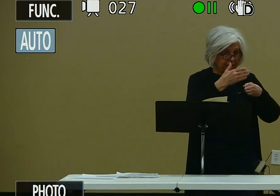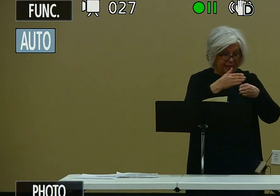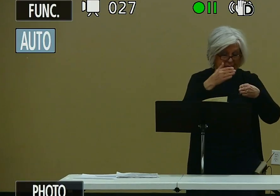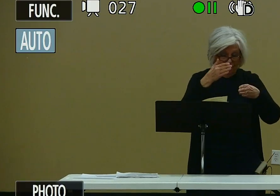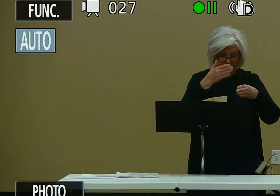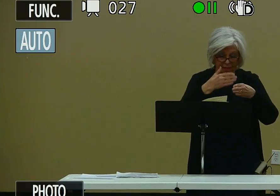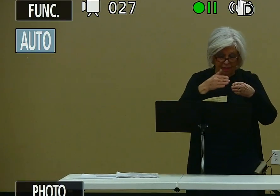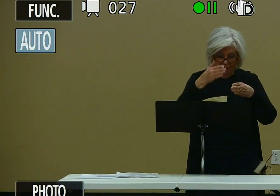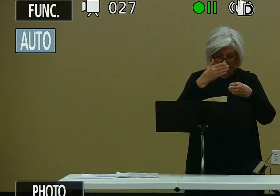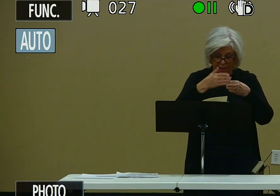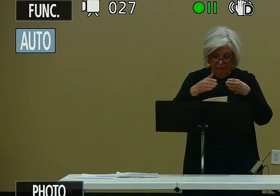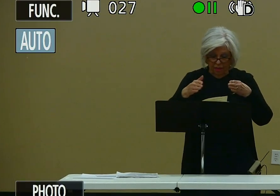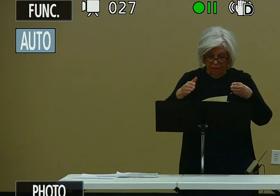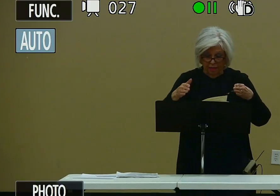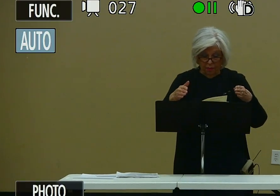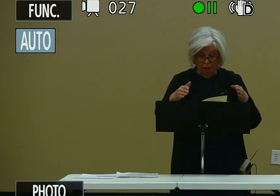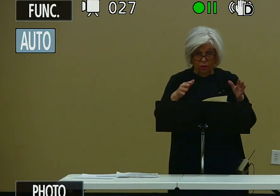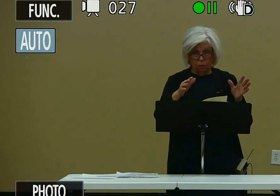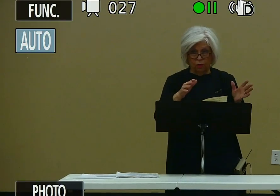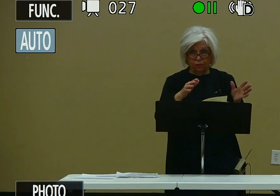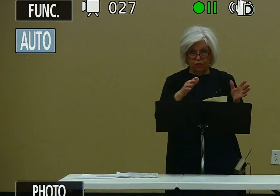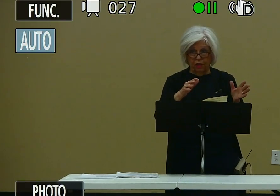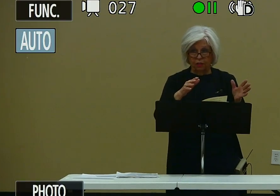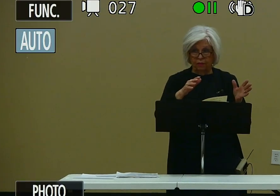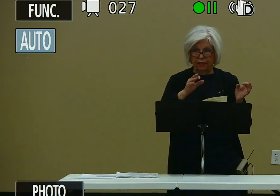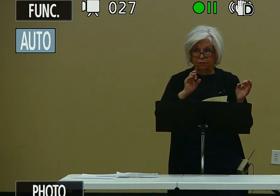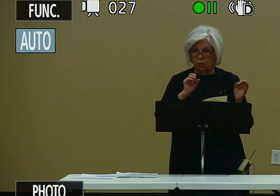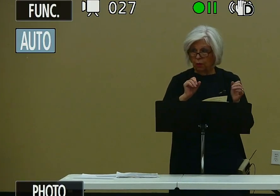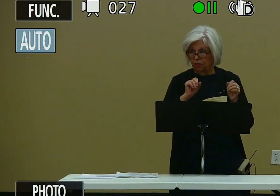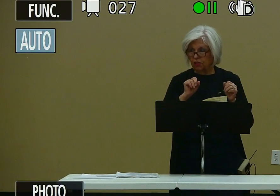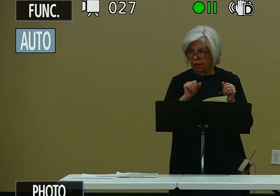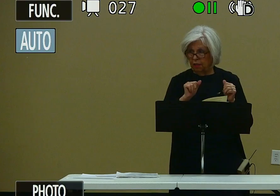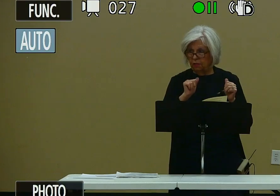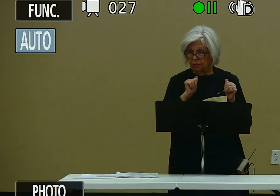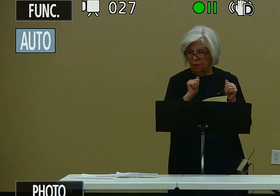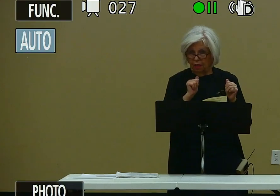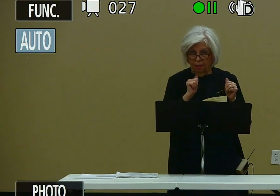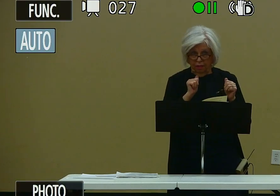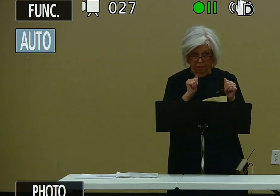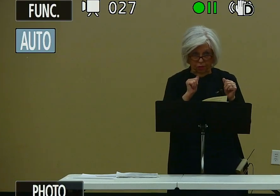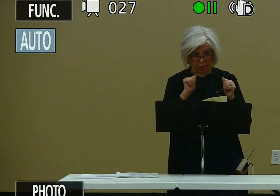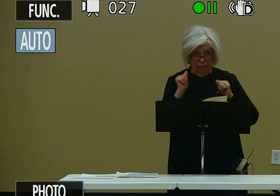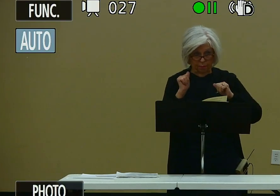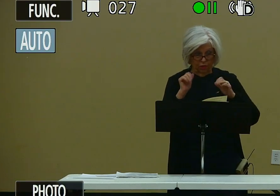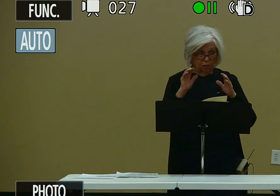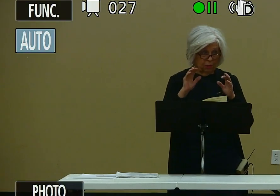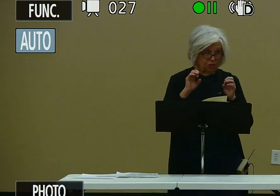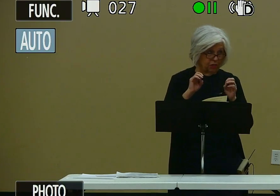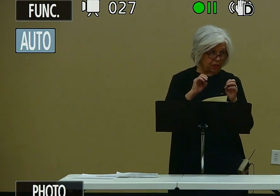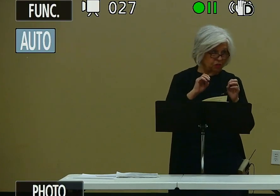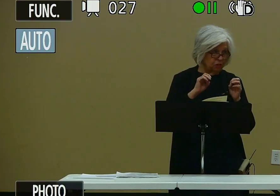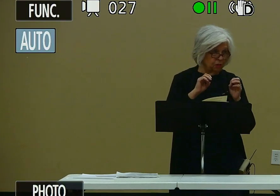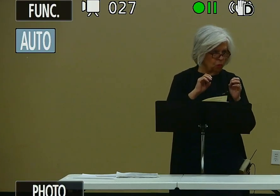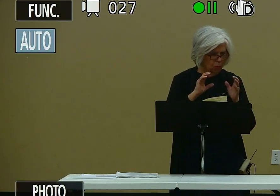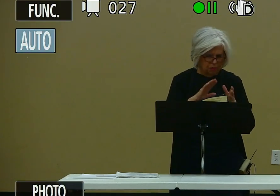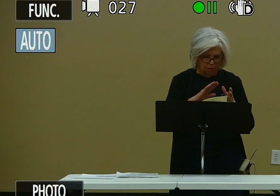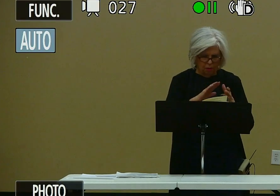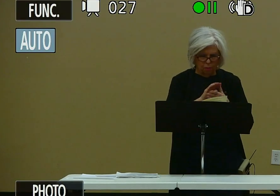Okay? Now the other word for change, if you want to change your name or you want to change your order or